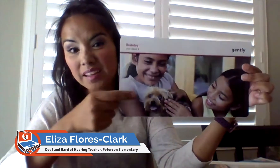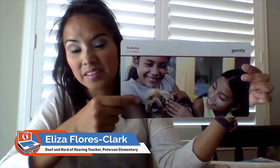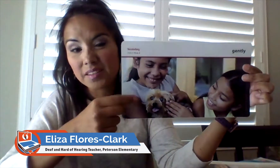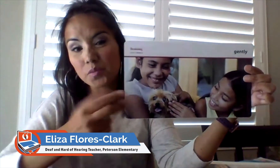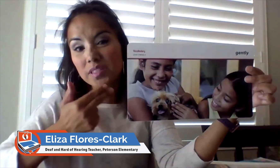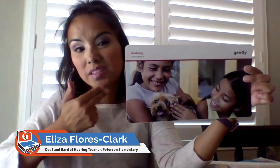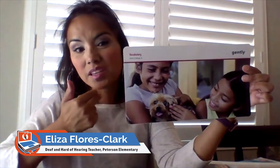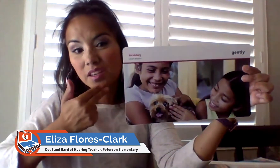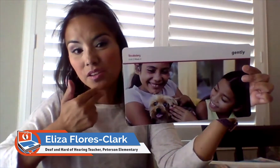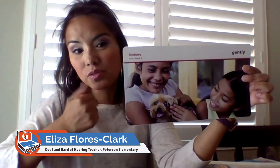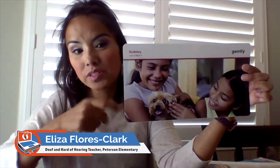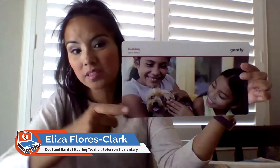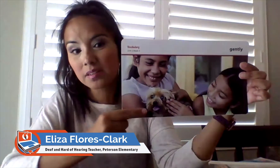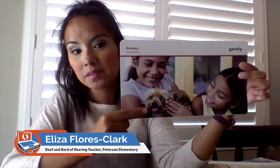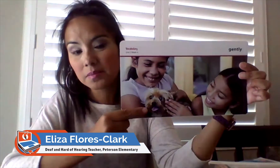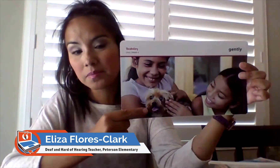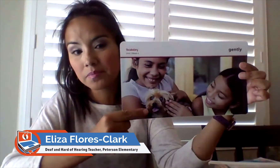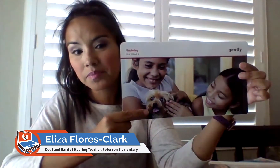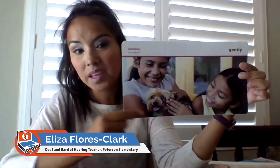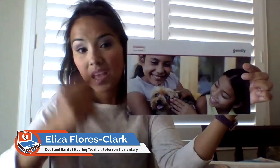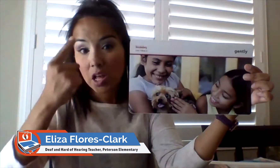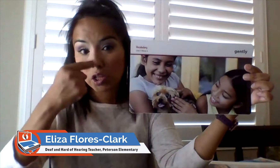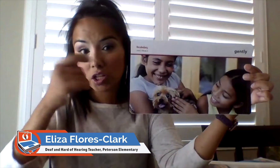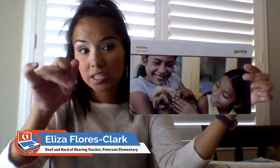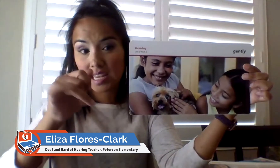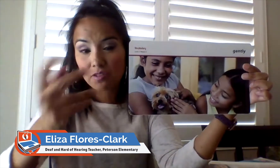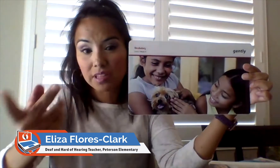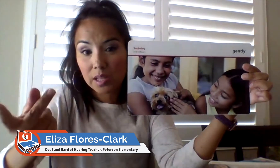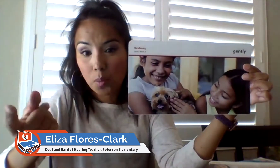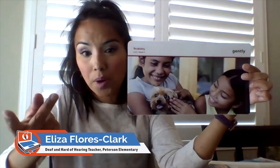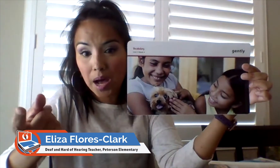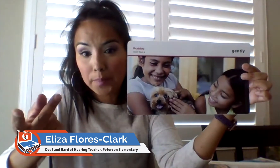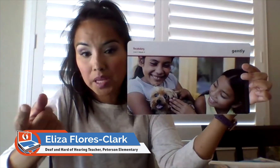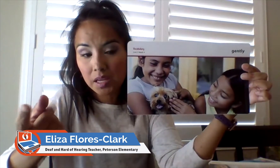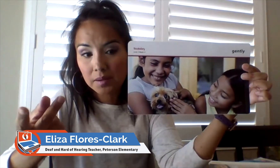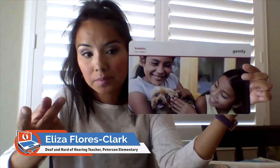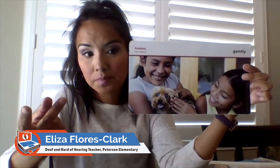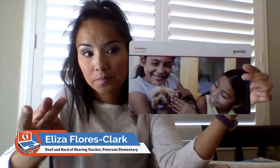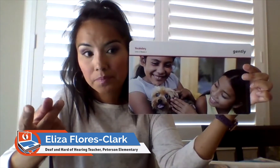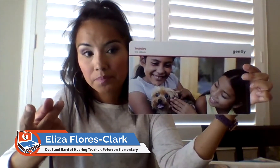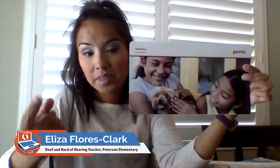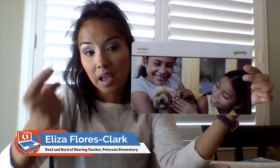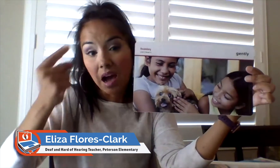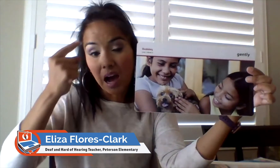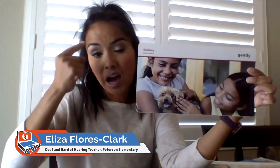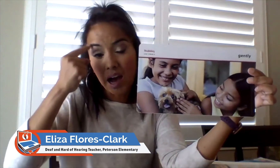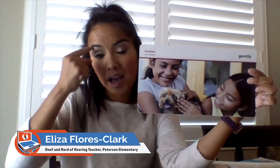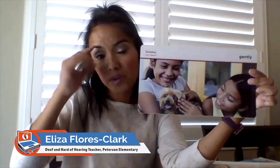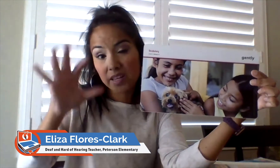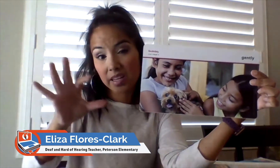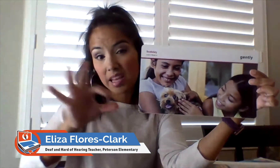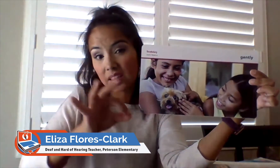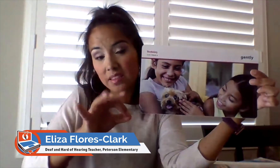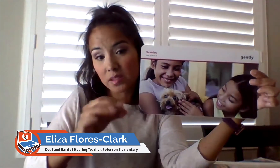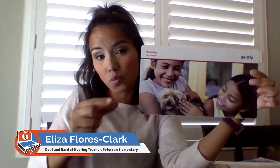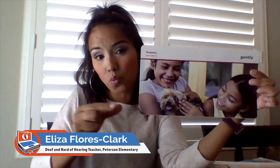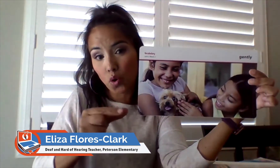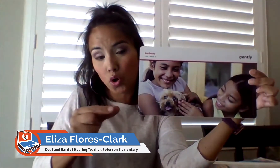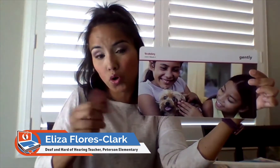This one's cute. Looks like there's a little puppy. I would connect this word with